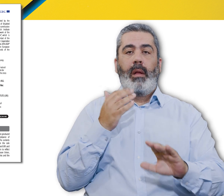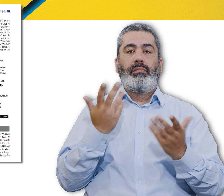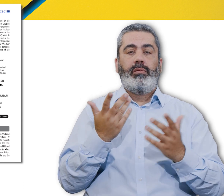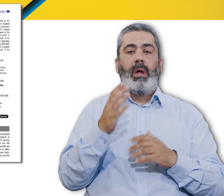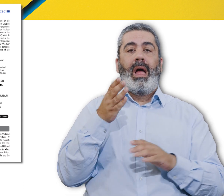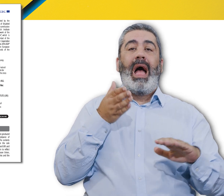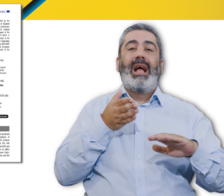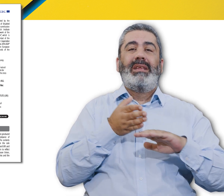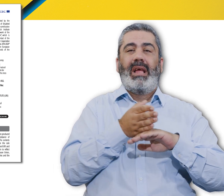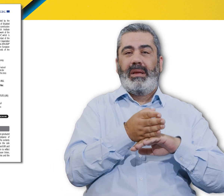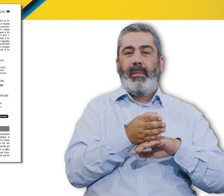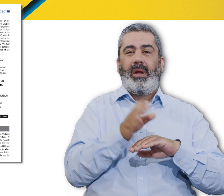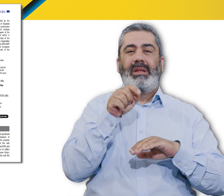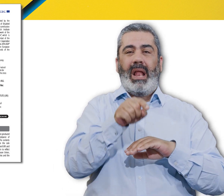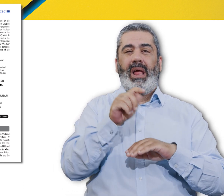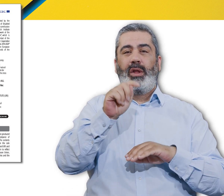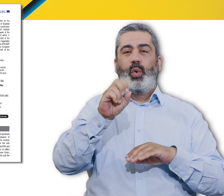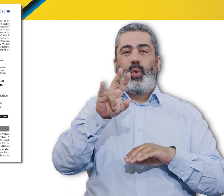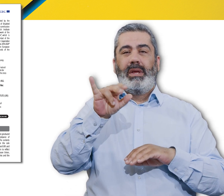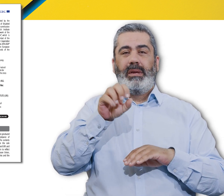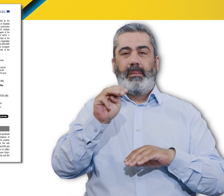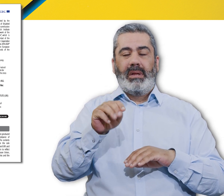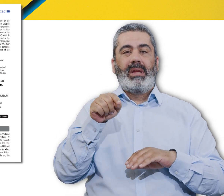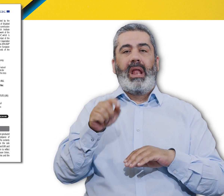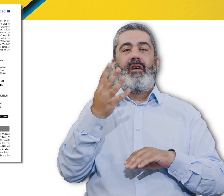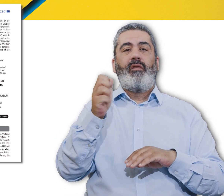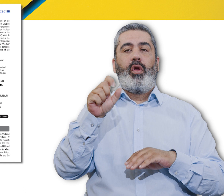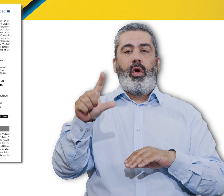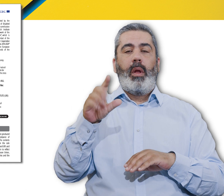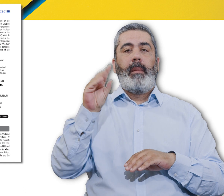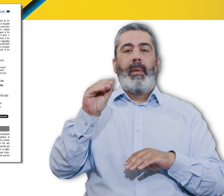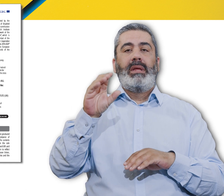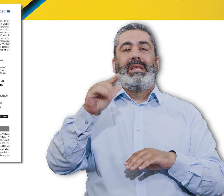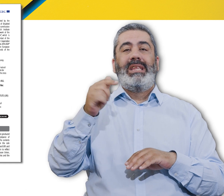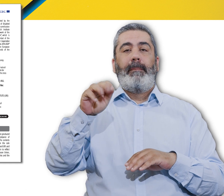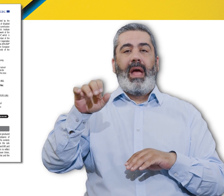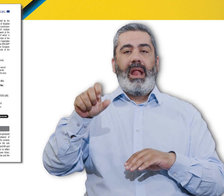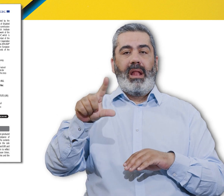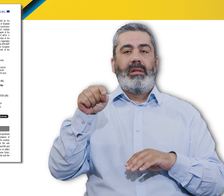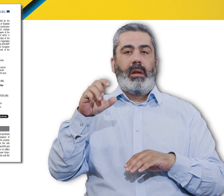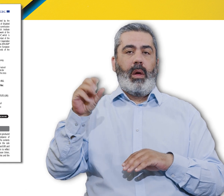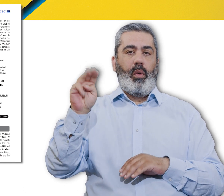accessible.tourism.forall@gmail.com. Logo: Inter-IPA, the second cross-border cooperation program, Greece-Albania